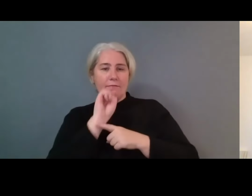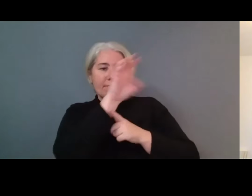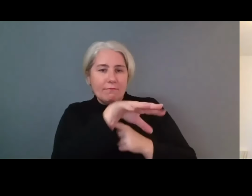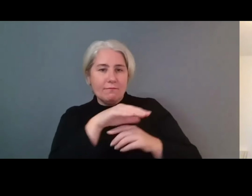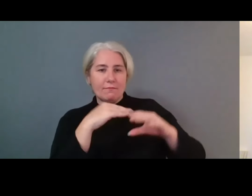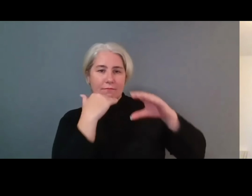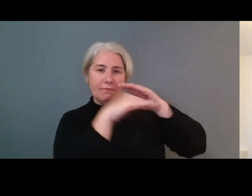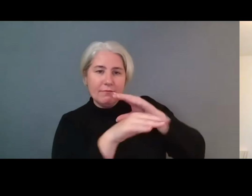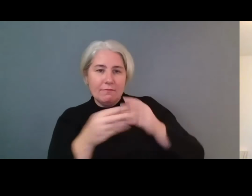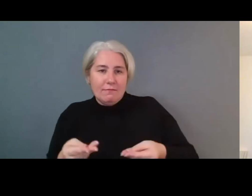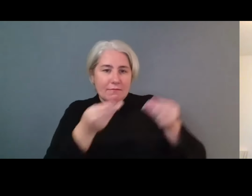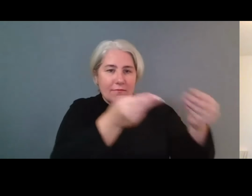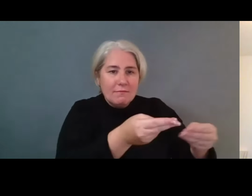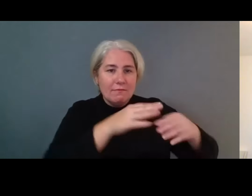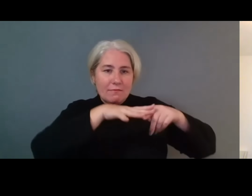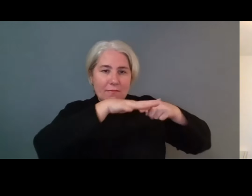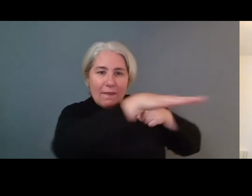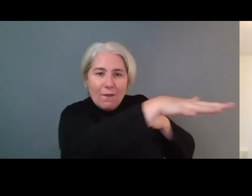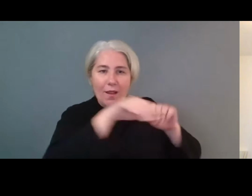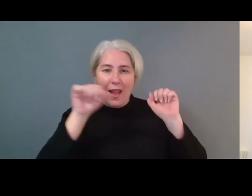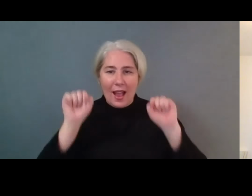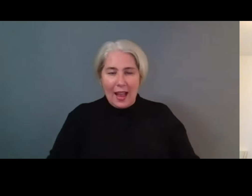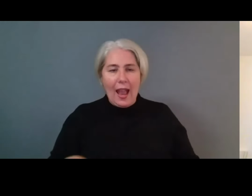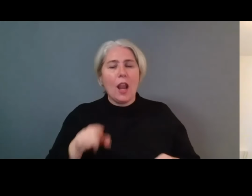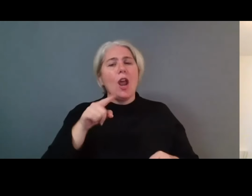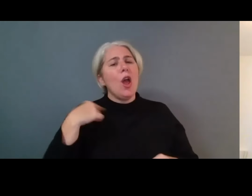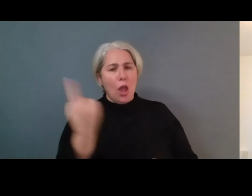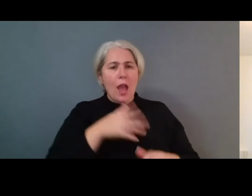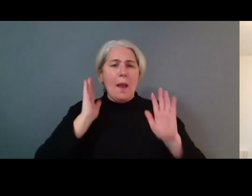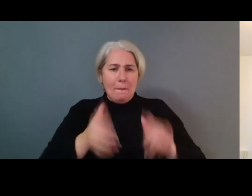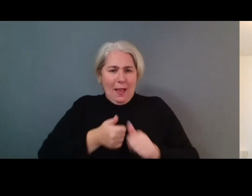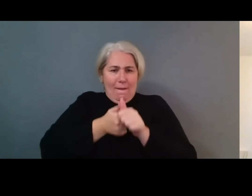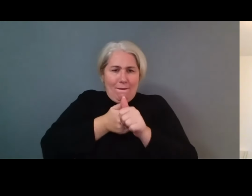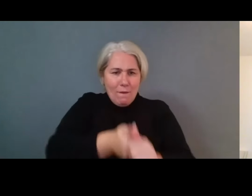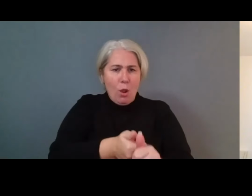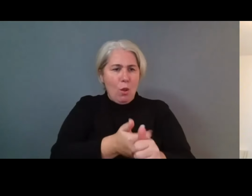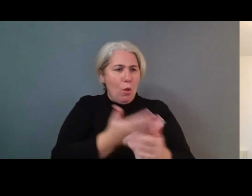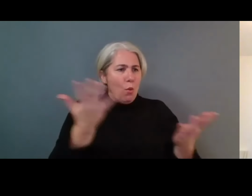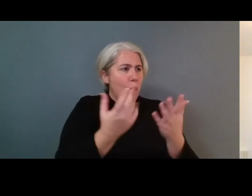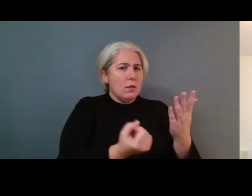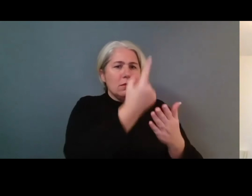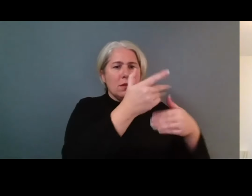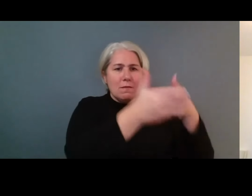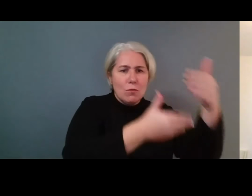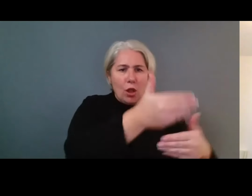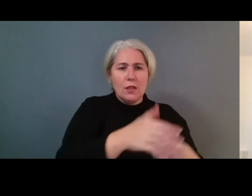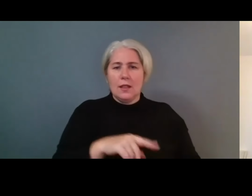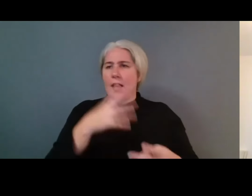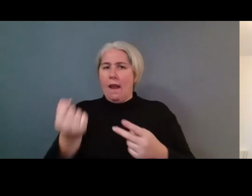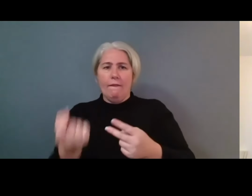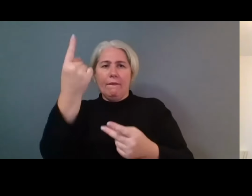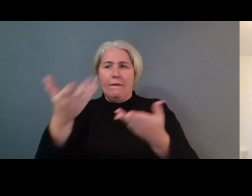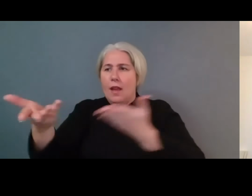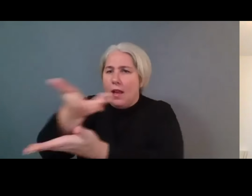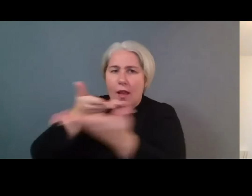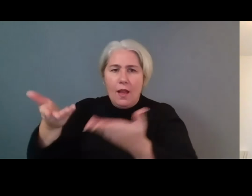It's important to follow different processes, different discussions that are going on. Whether you want